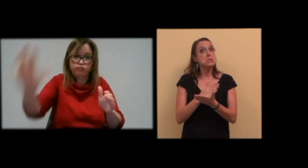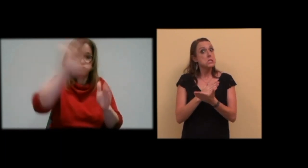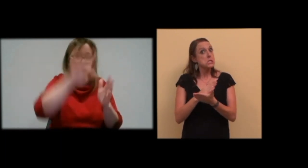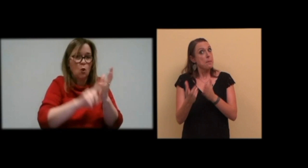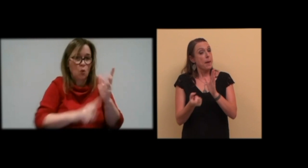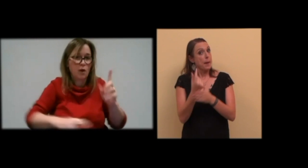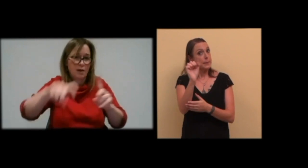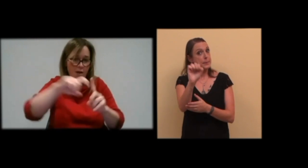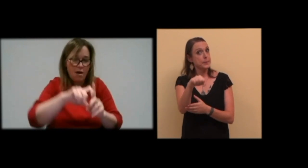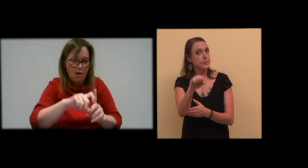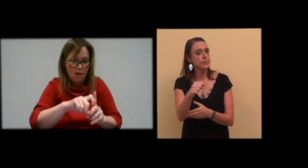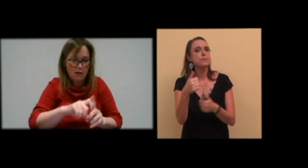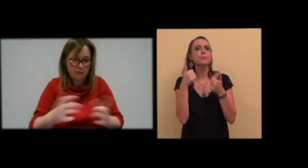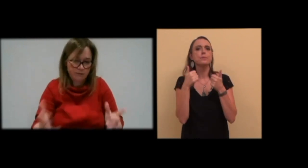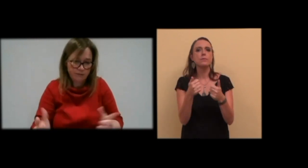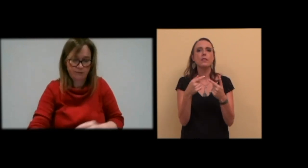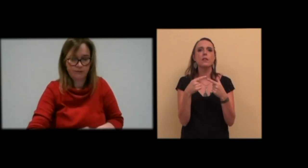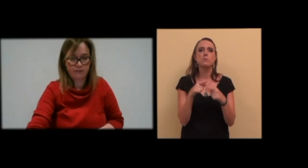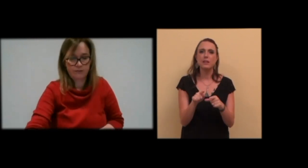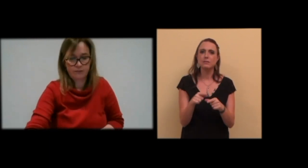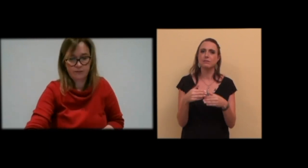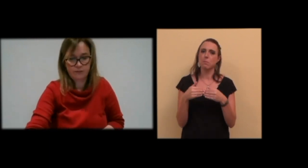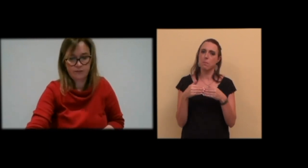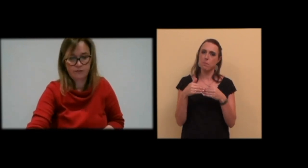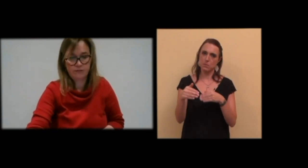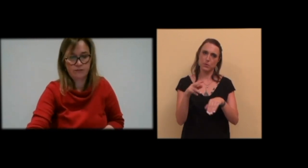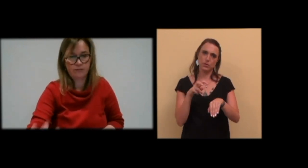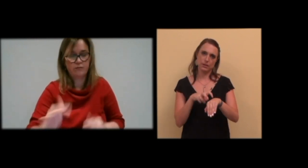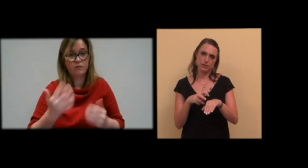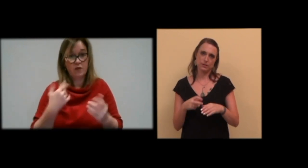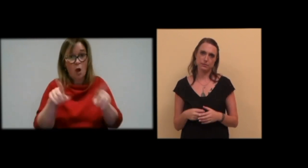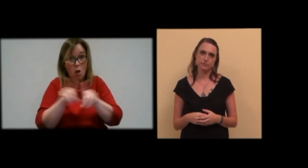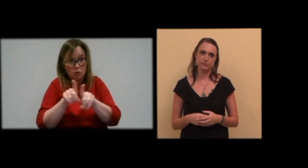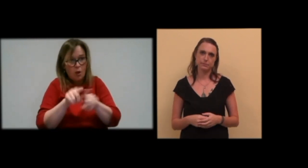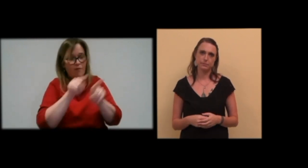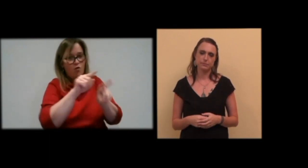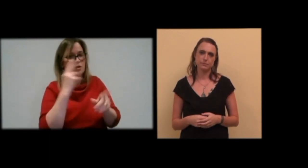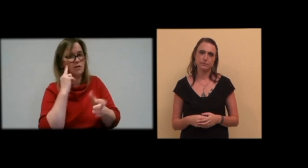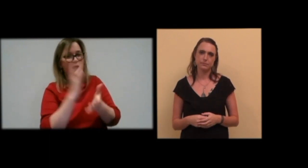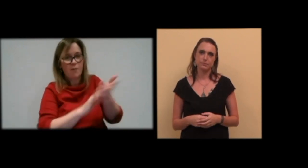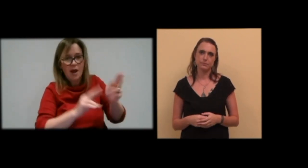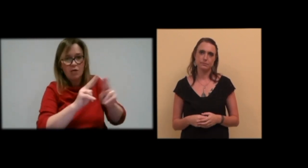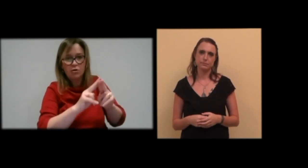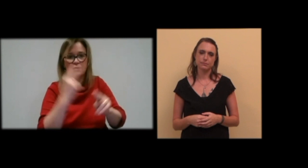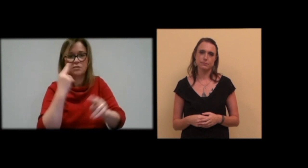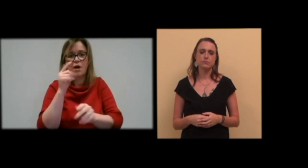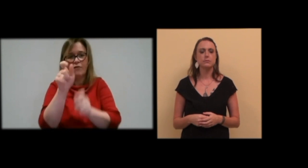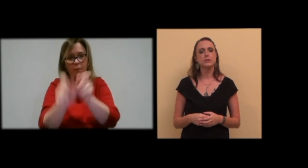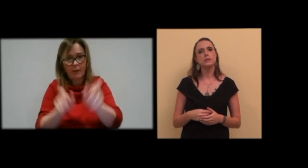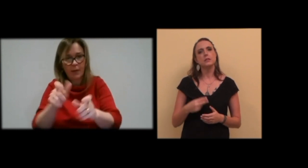UK. Some of that has happened, and that is good, but we still need more of that to take place.